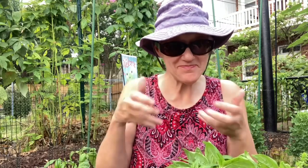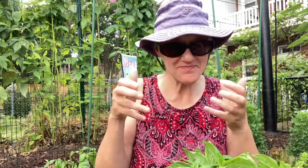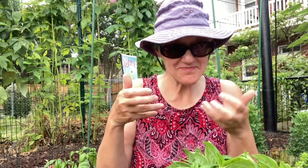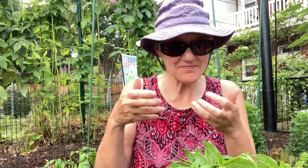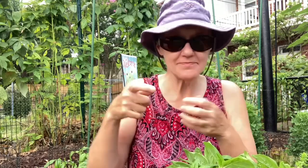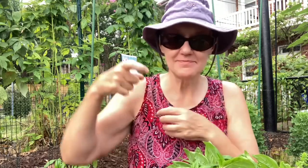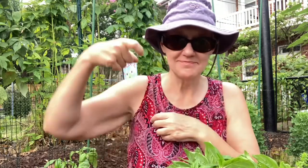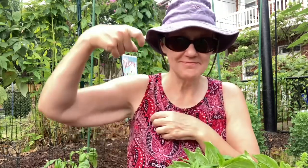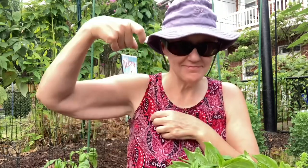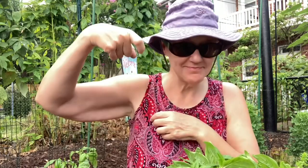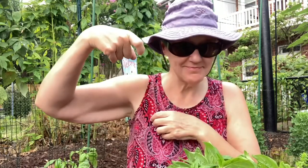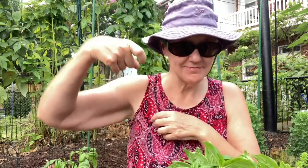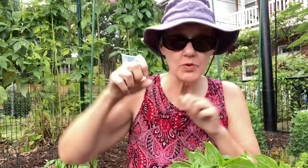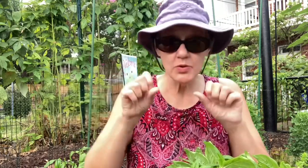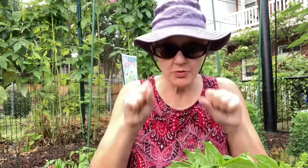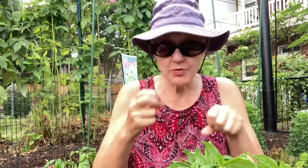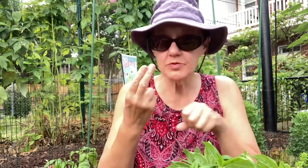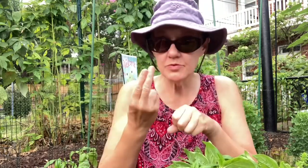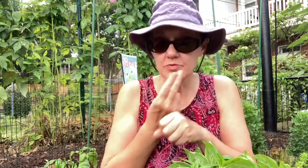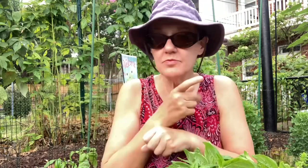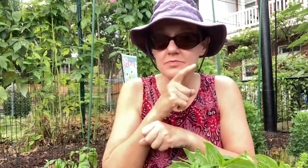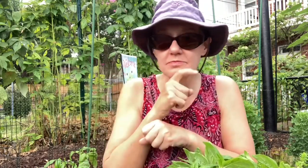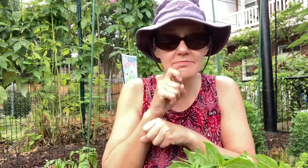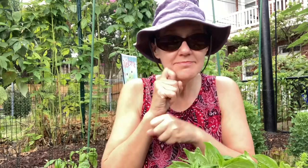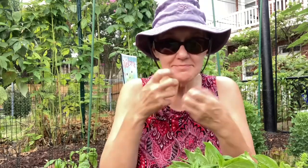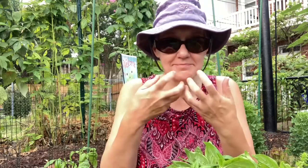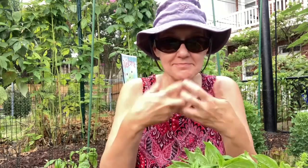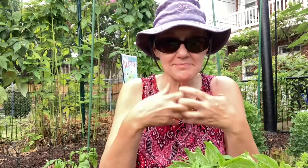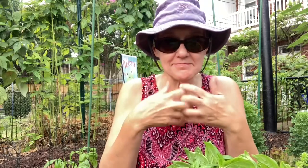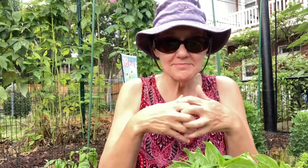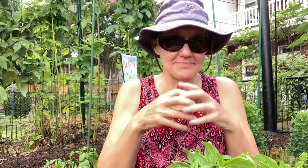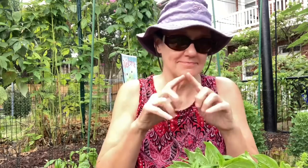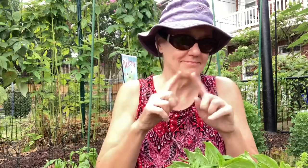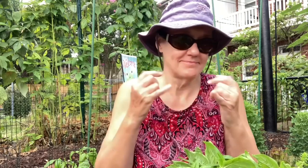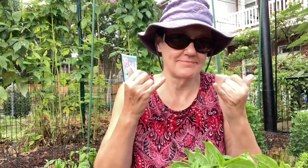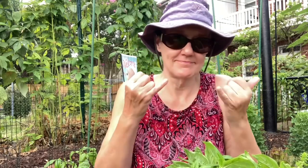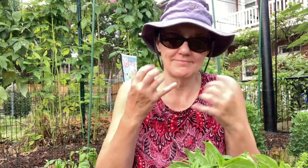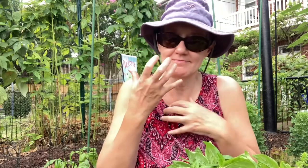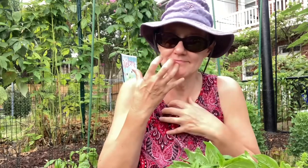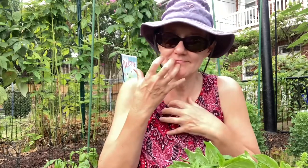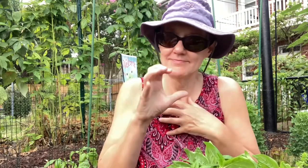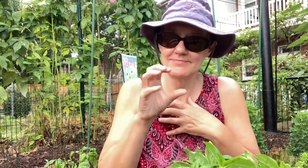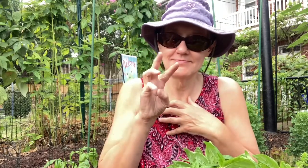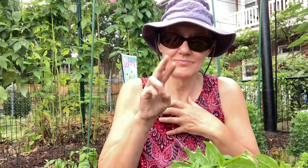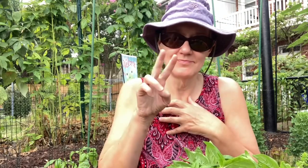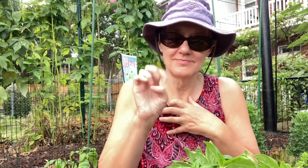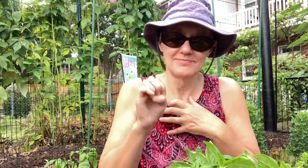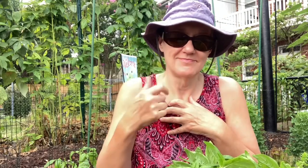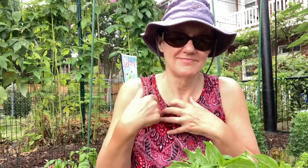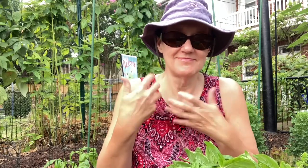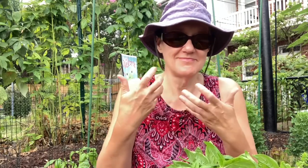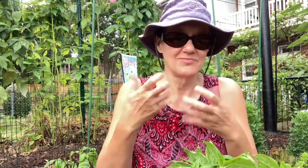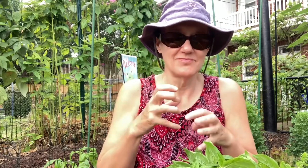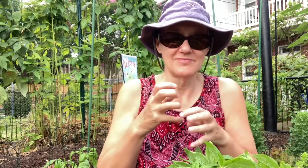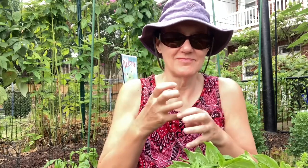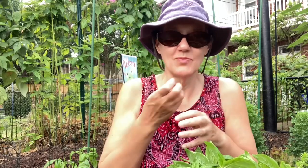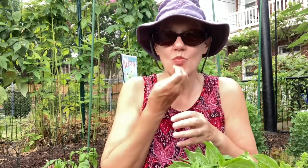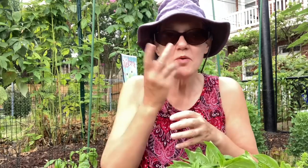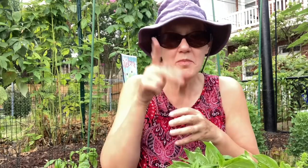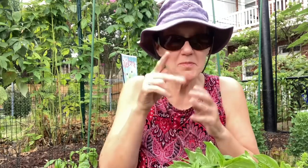and then spin it dry like salad and hang it. Could also use a dehydrator, but it's so hot, we're in a heat wave right